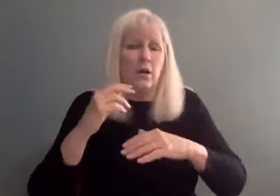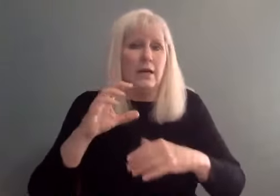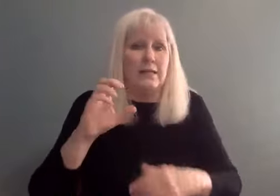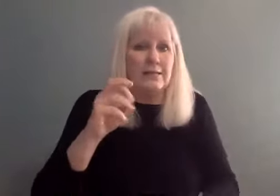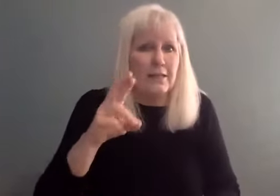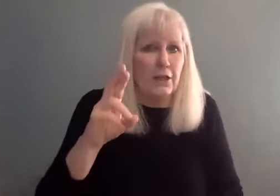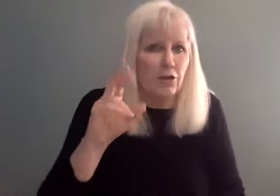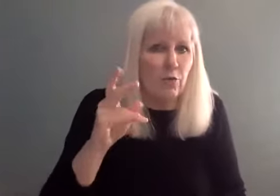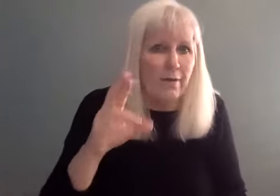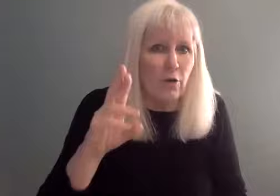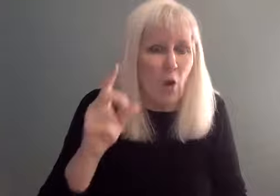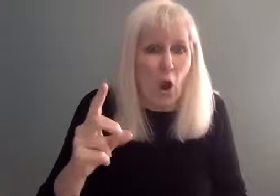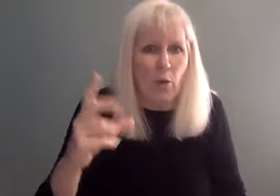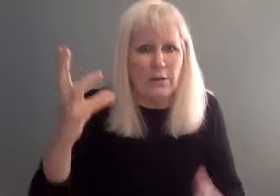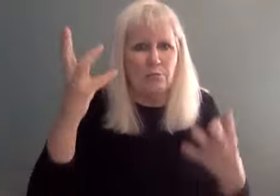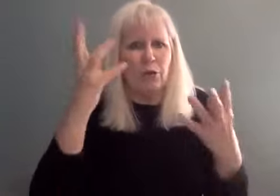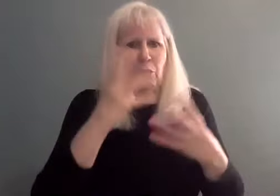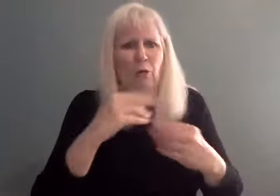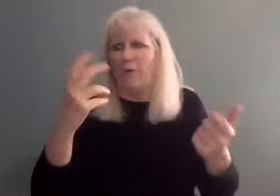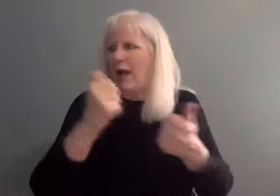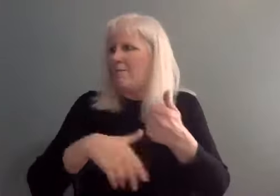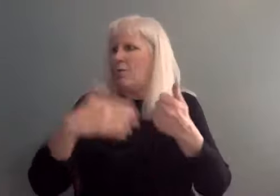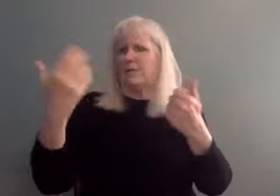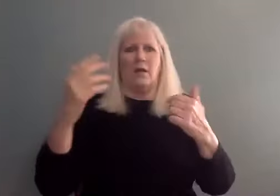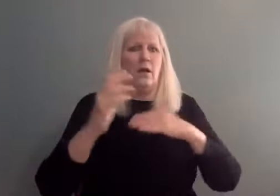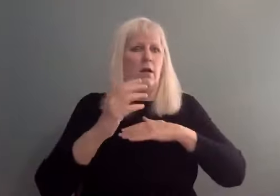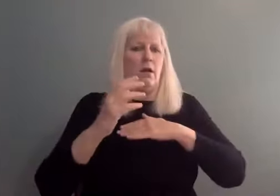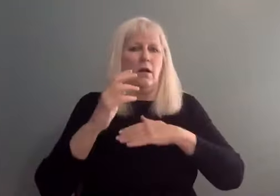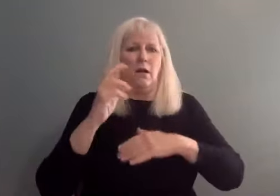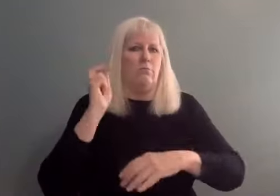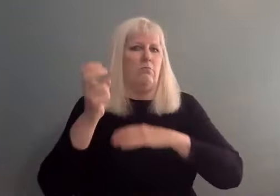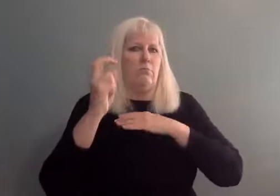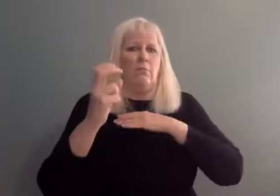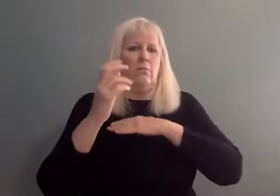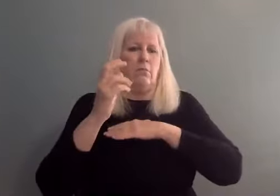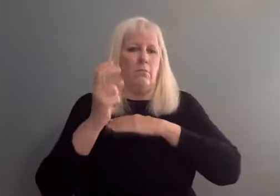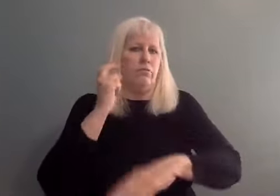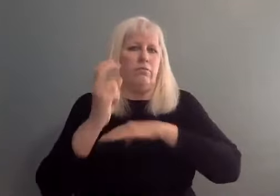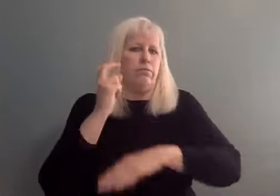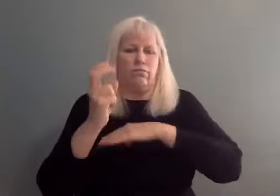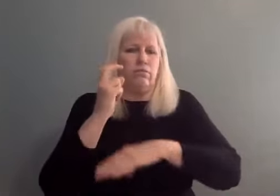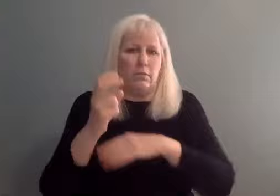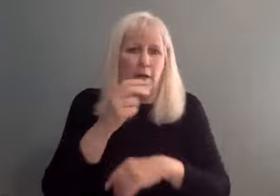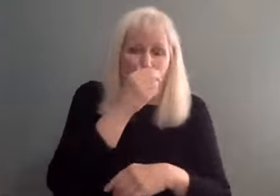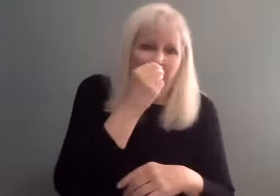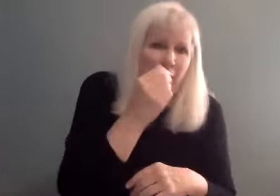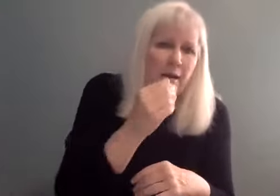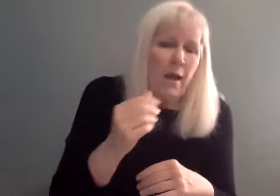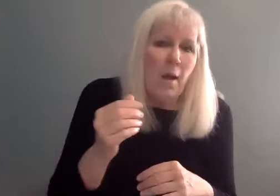Everybody's there. And I realized that my dad's talking to my older sister about finance because she's brilliant. And I'm